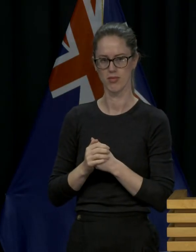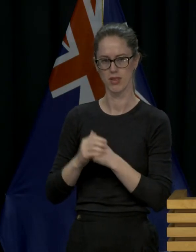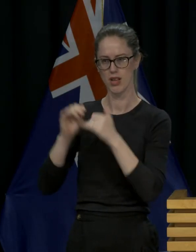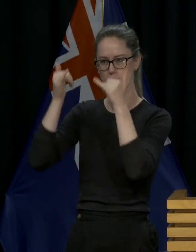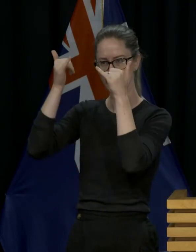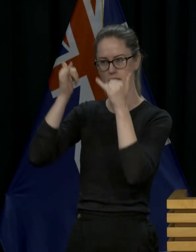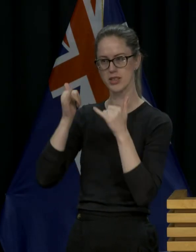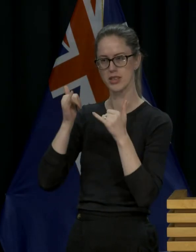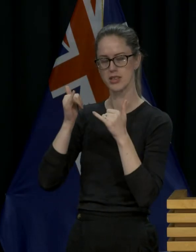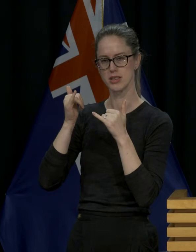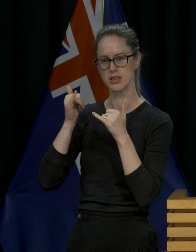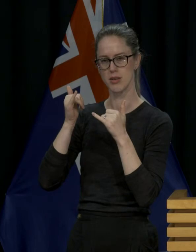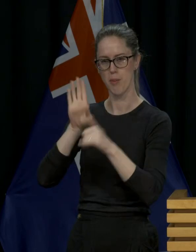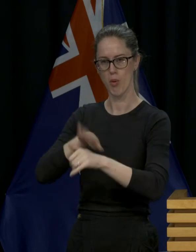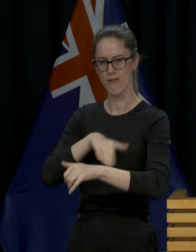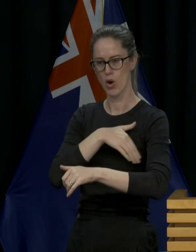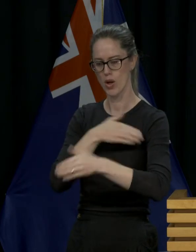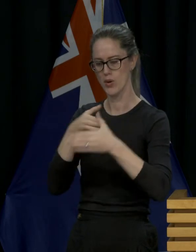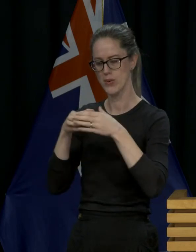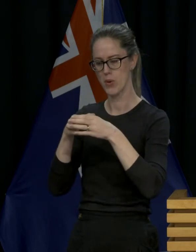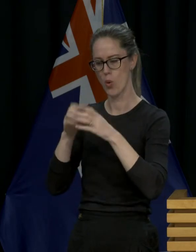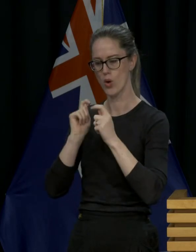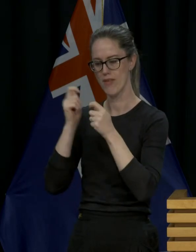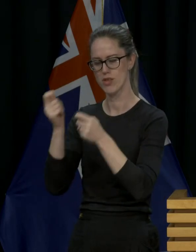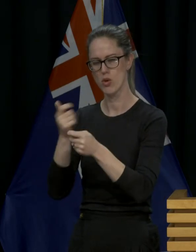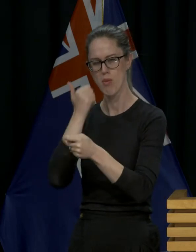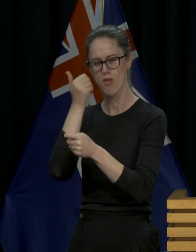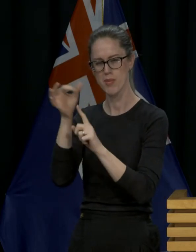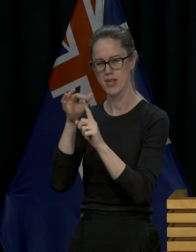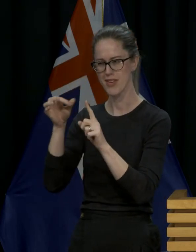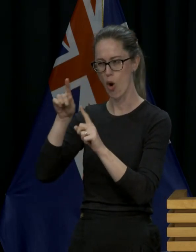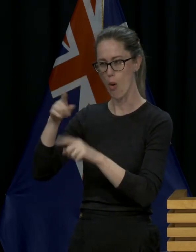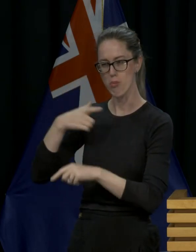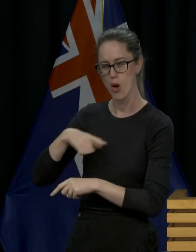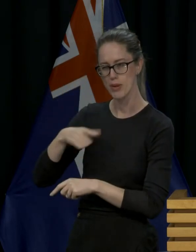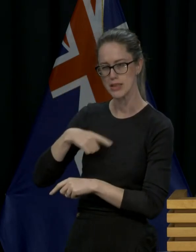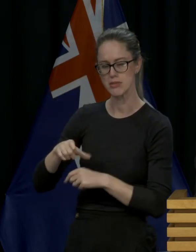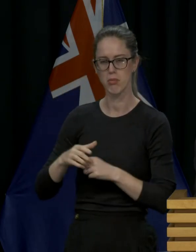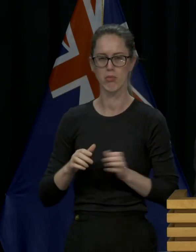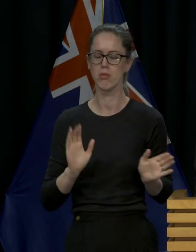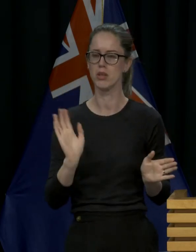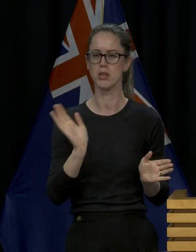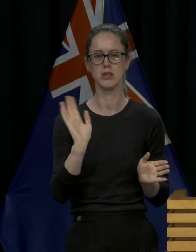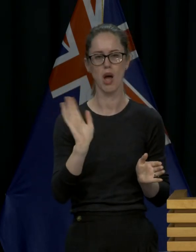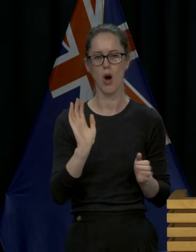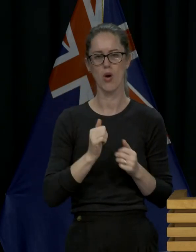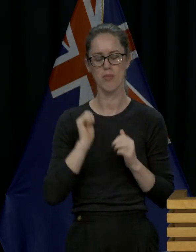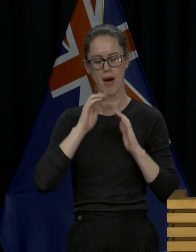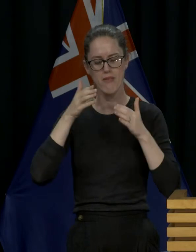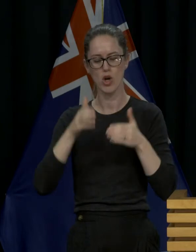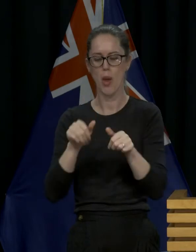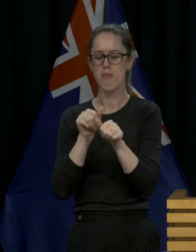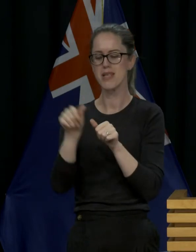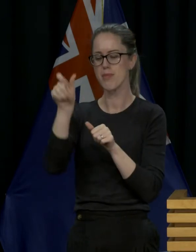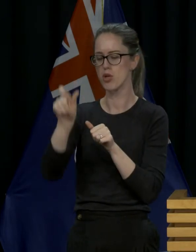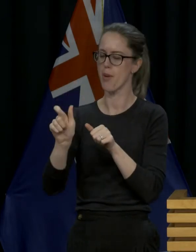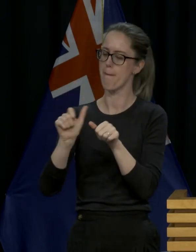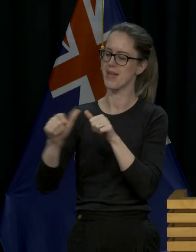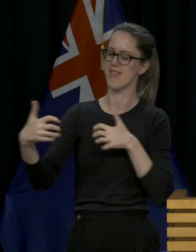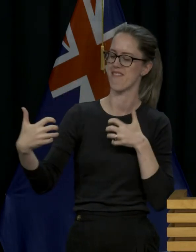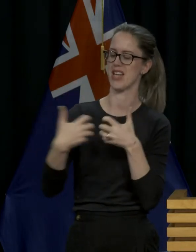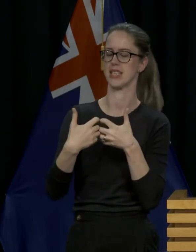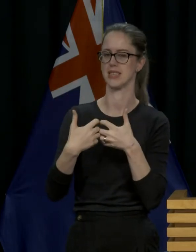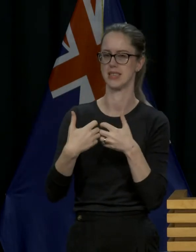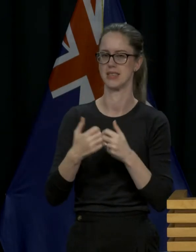portfolios be given to Māori and Pacifica ministers? No, my focus was just best person for the